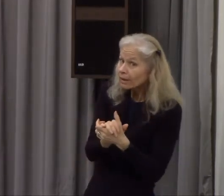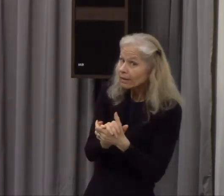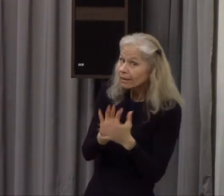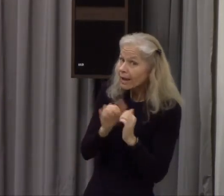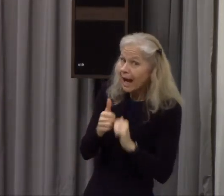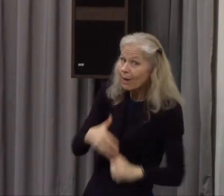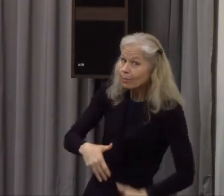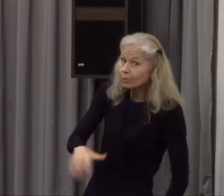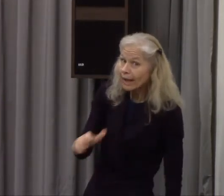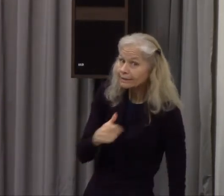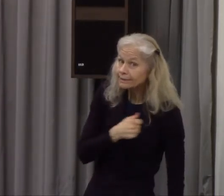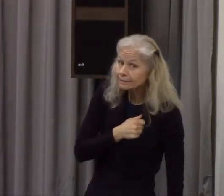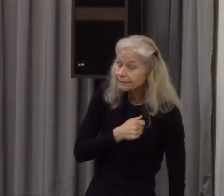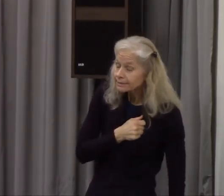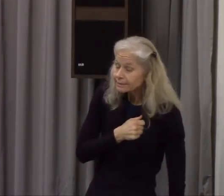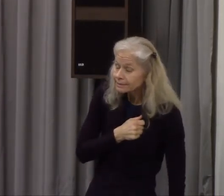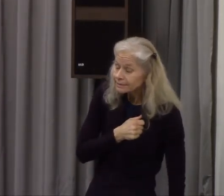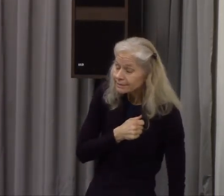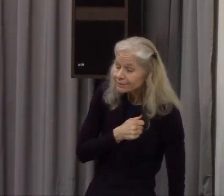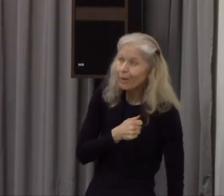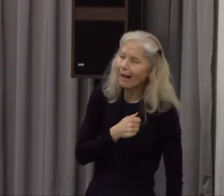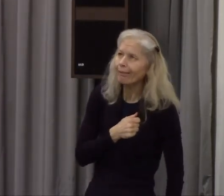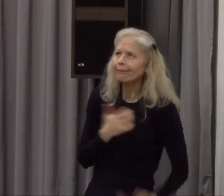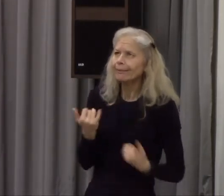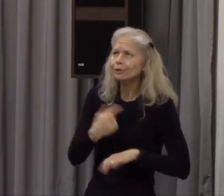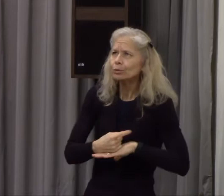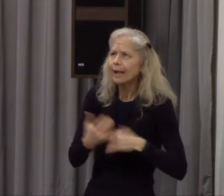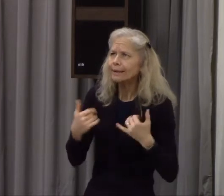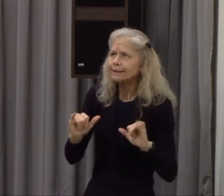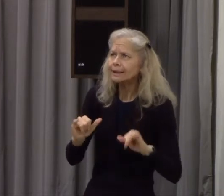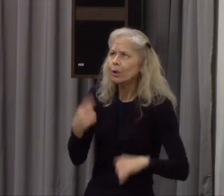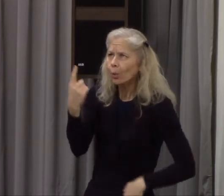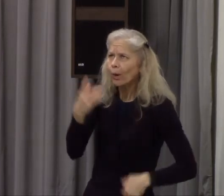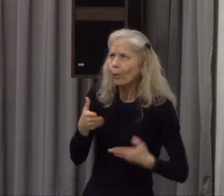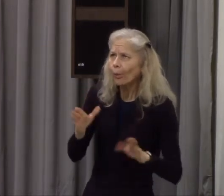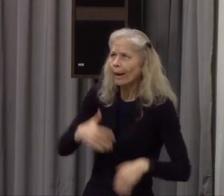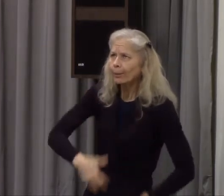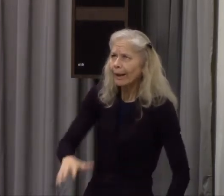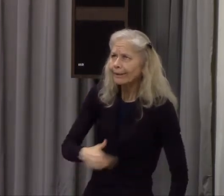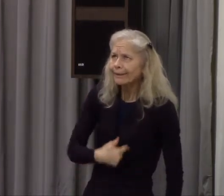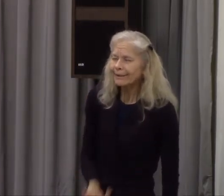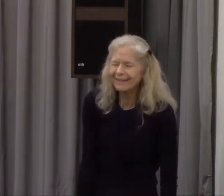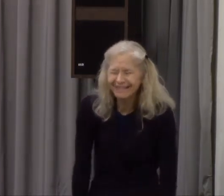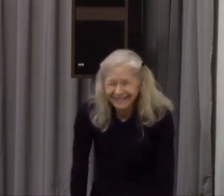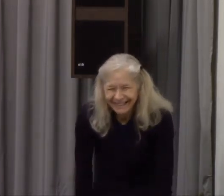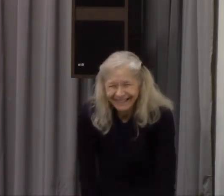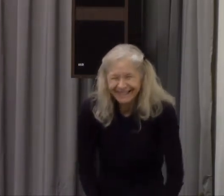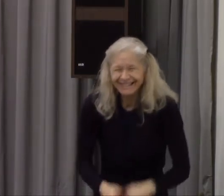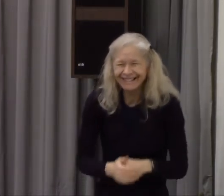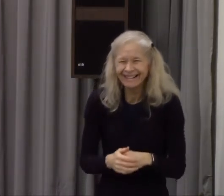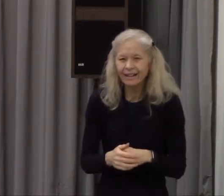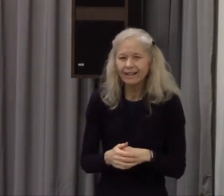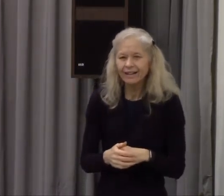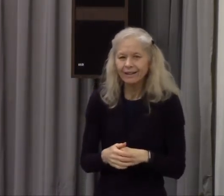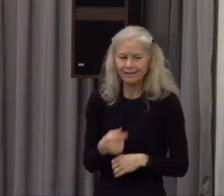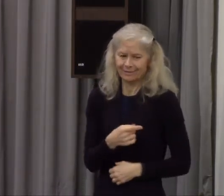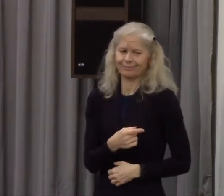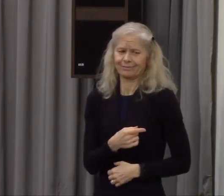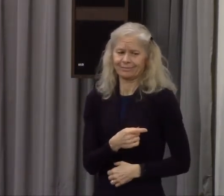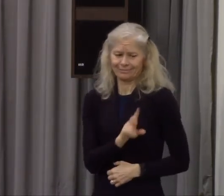have to say back in those days, did I? There was only one way. Who's she trying to get? What's her and Joseph trying to